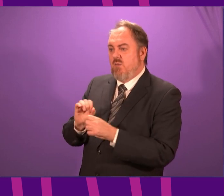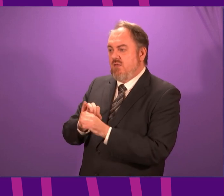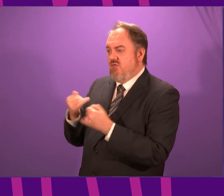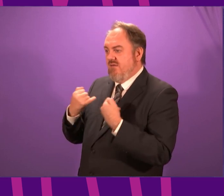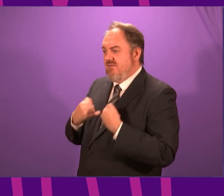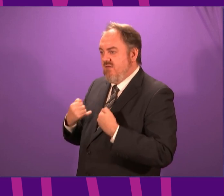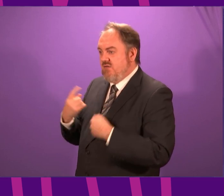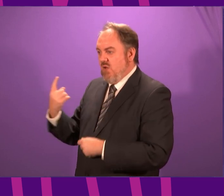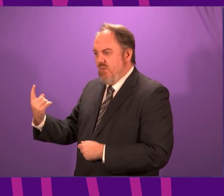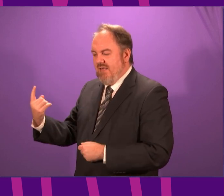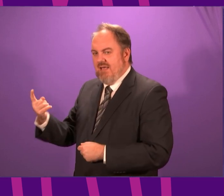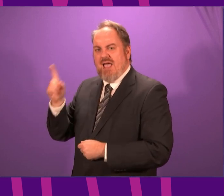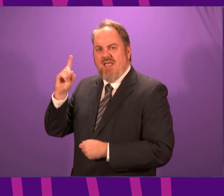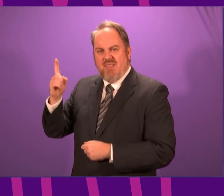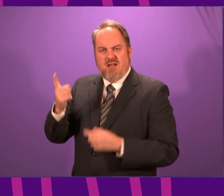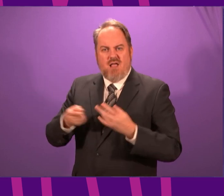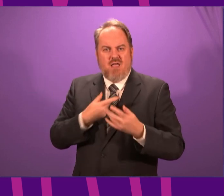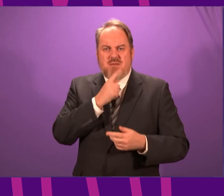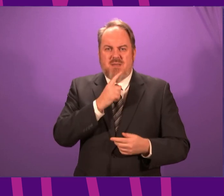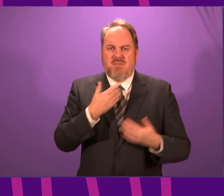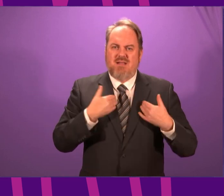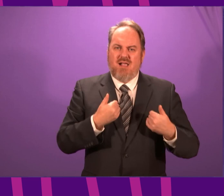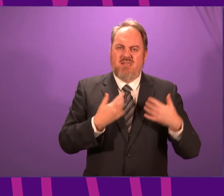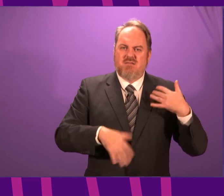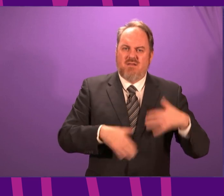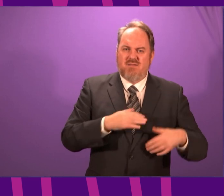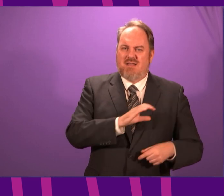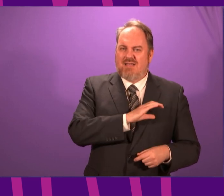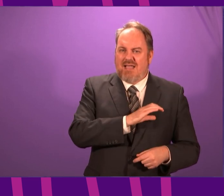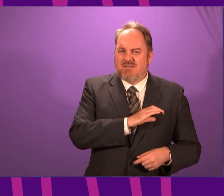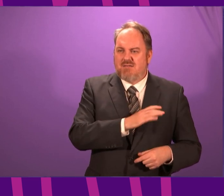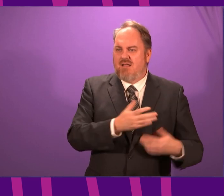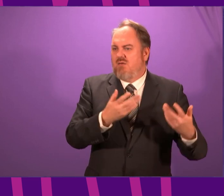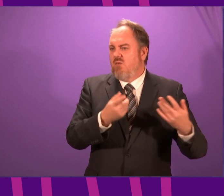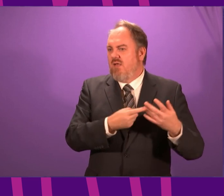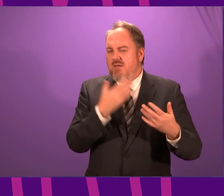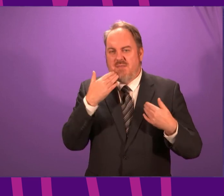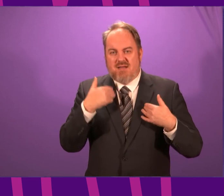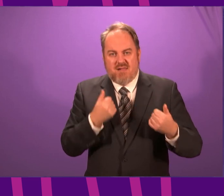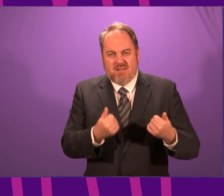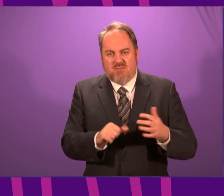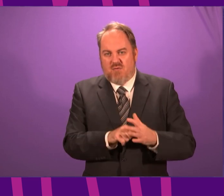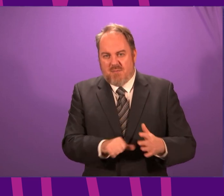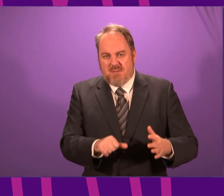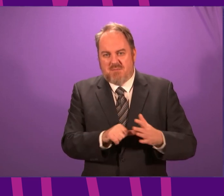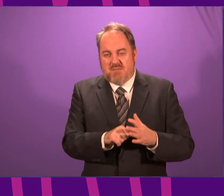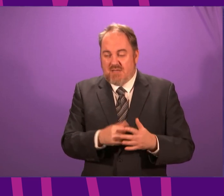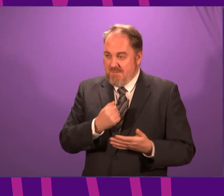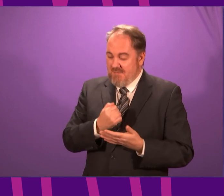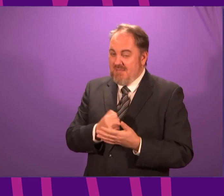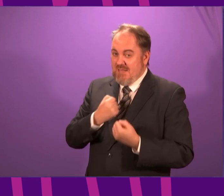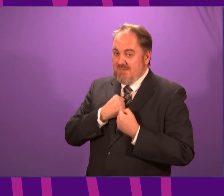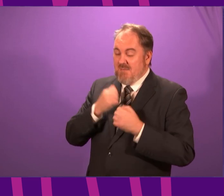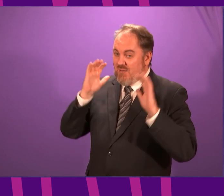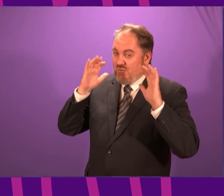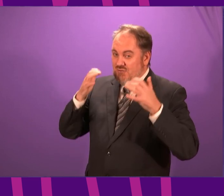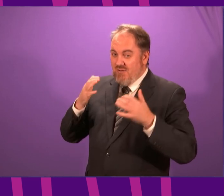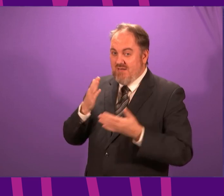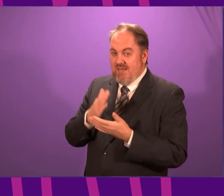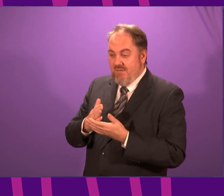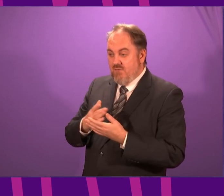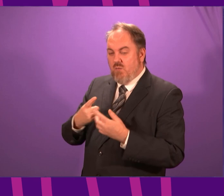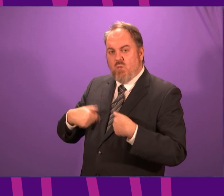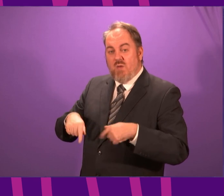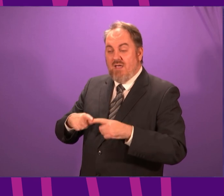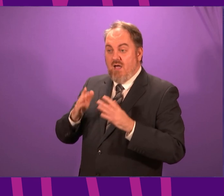by creating many others, either knowingly or even unwittingly. And this is my biggest fear in all of this, because if we are truly in